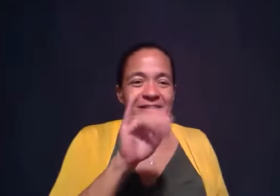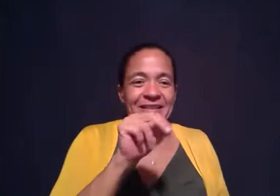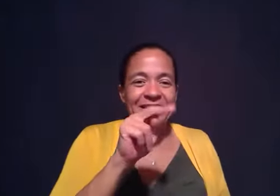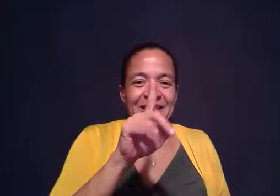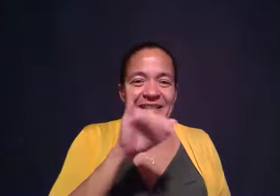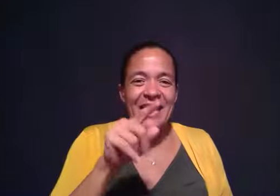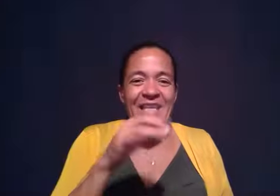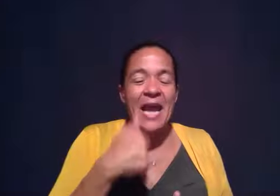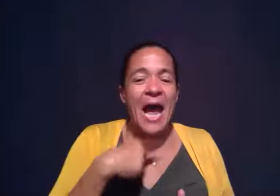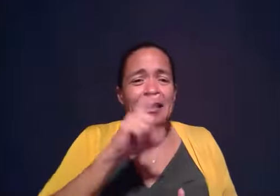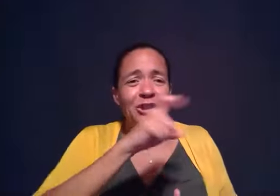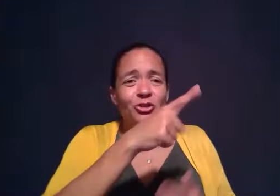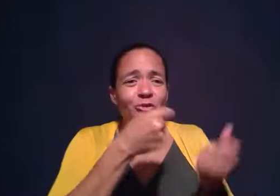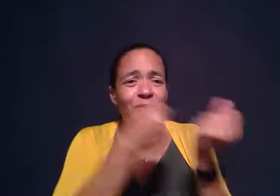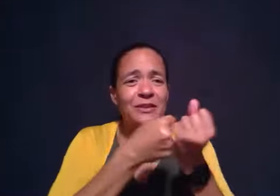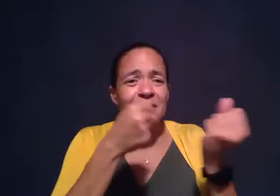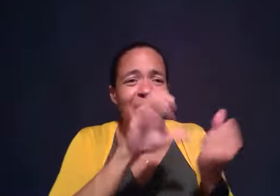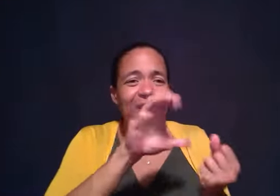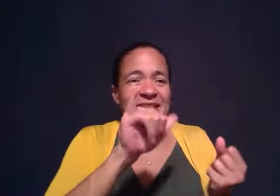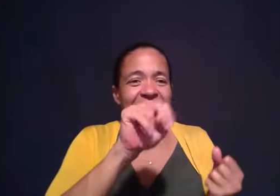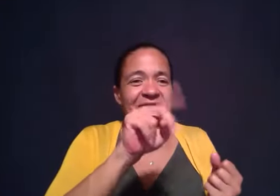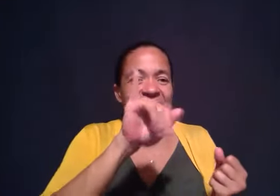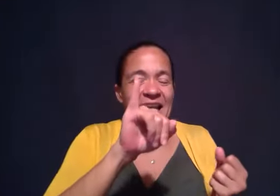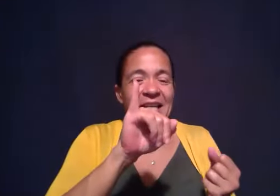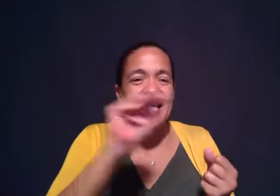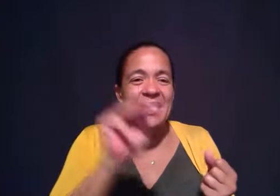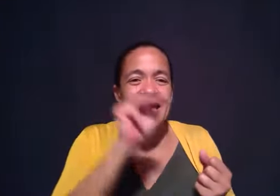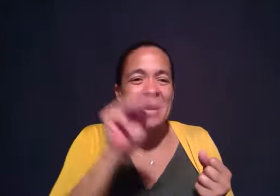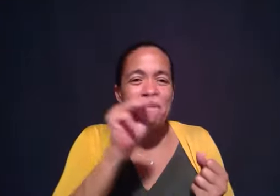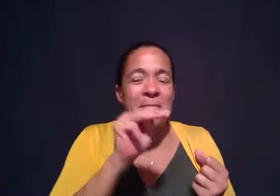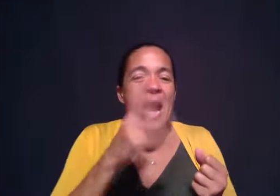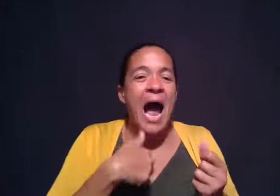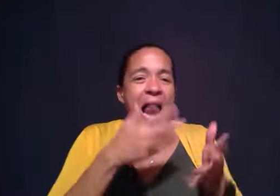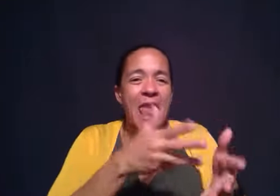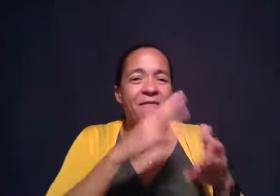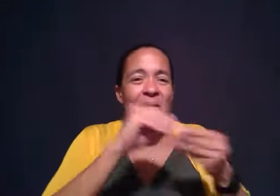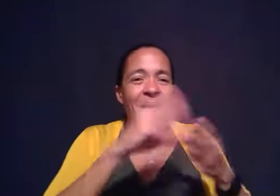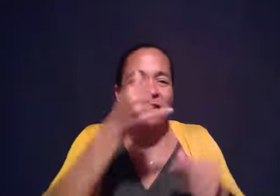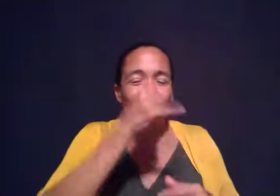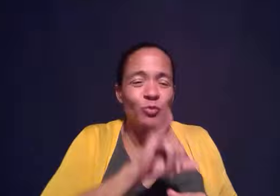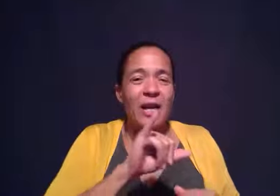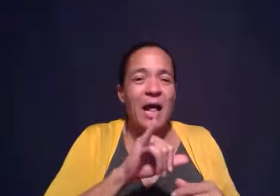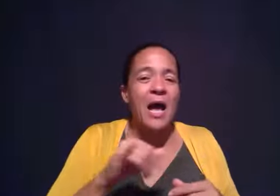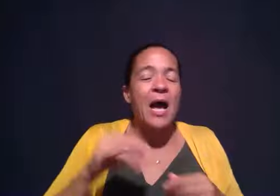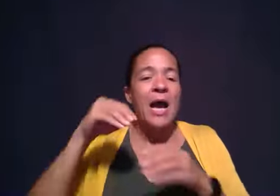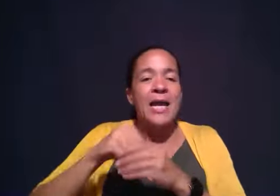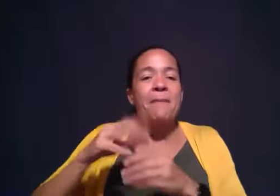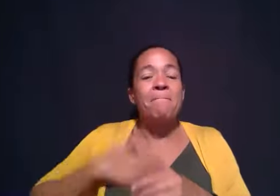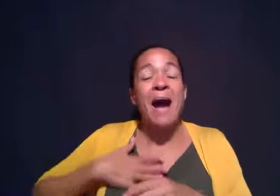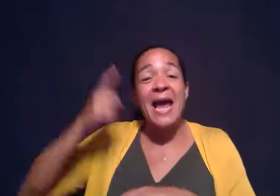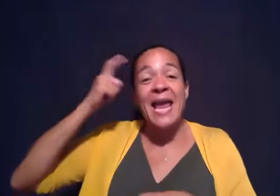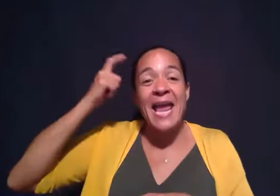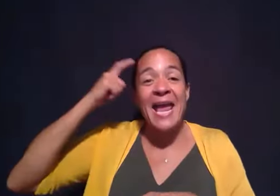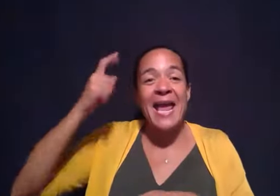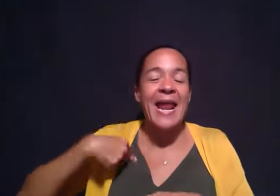most ridiculous message. In my head, I was going to say, if you have a chance, could we chat? And instead, I did this